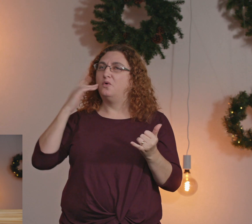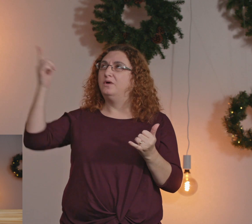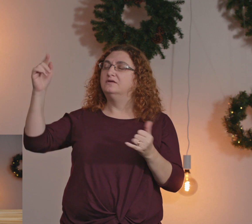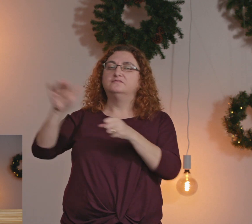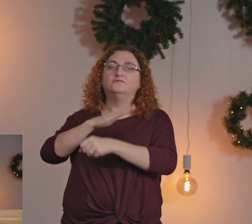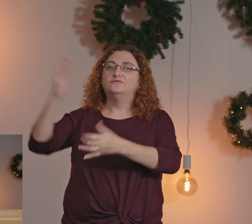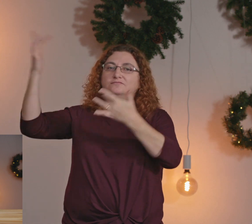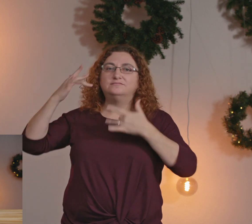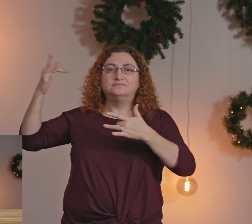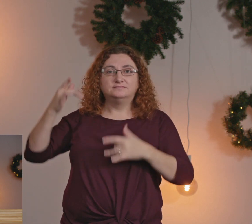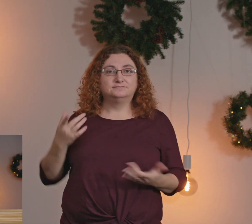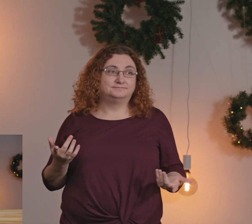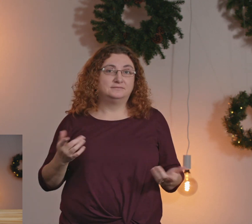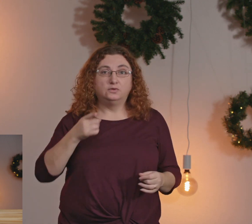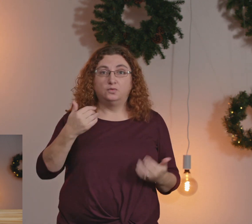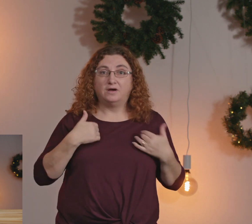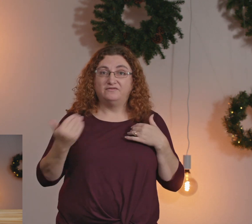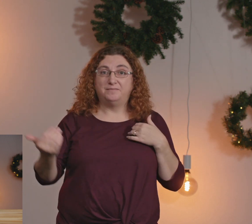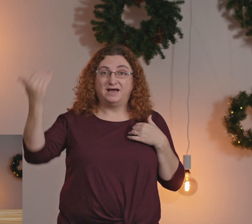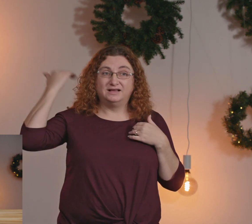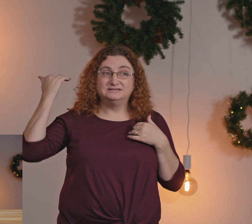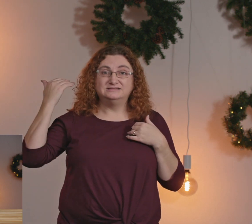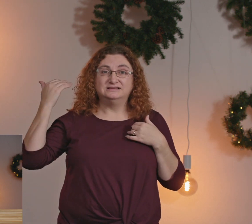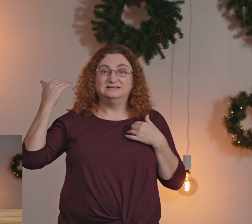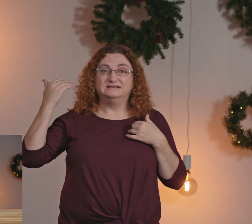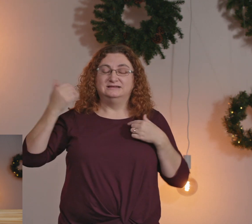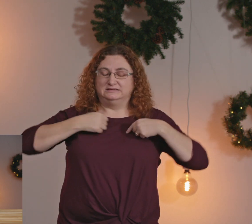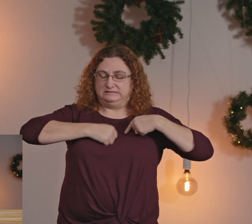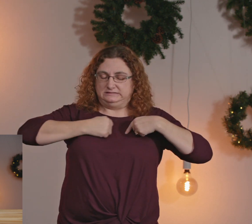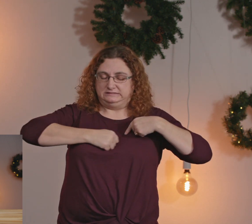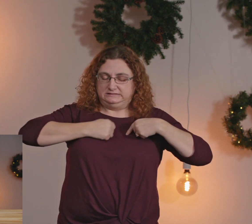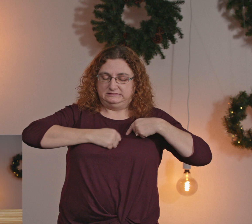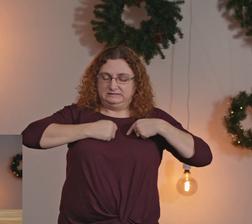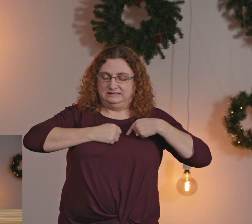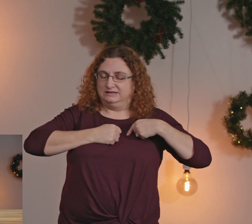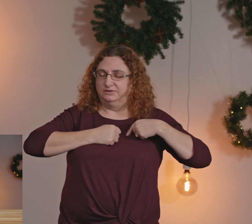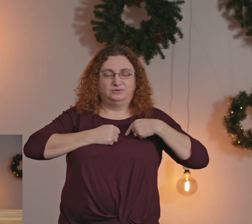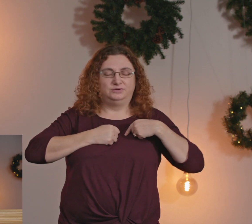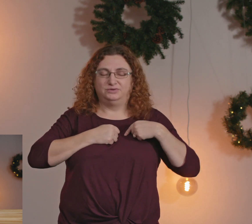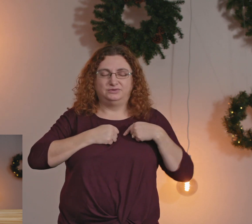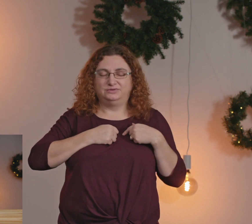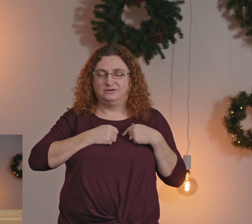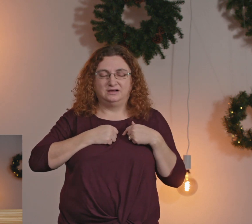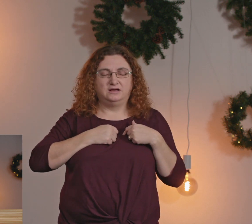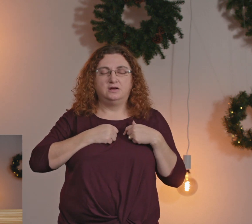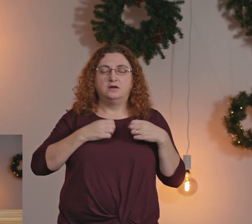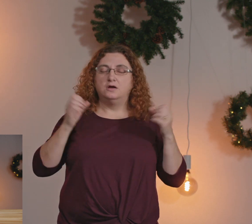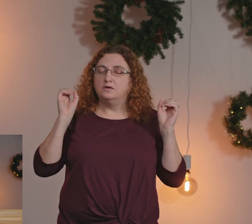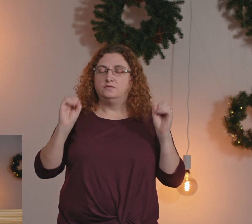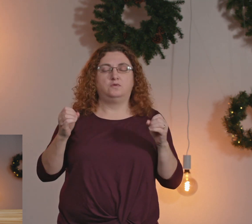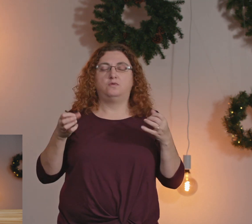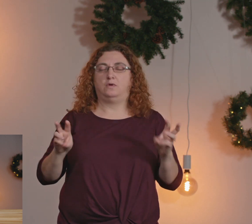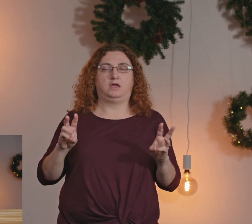I mean, do you have a past, perhaps, that you look back on and you regret? You think to yourself, there's no way that God could possibly use me or